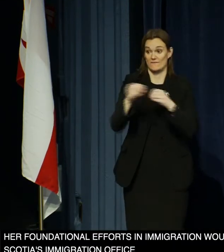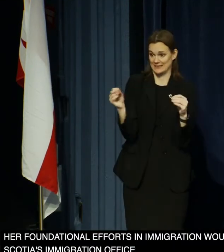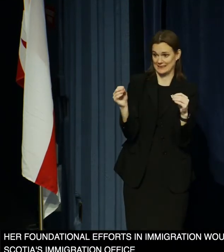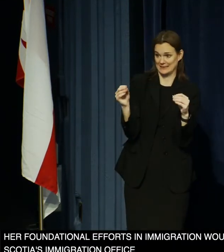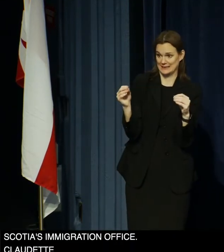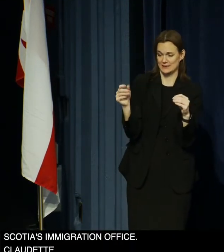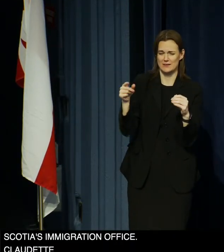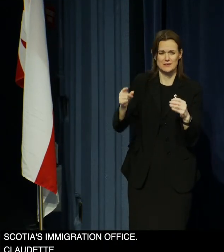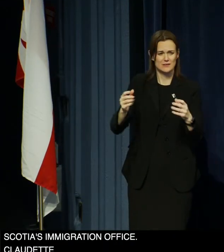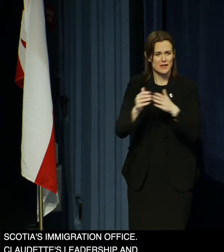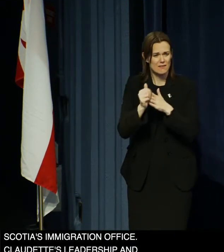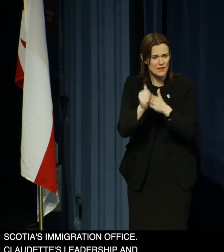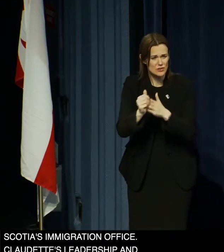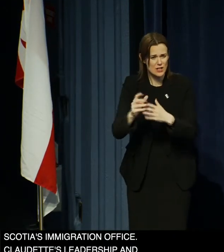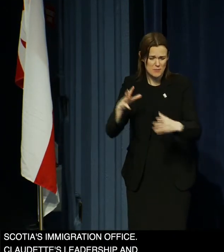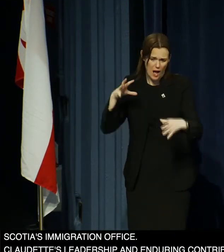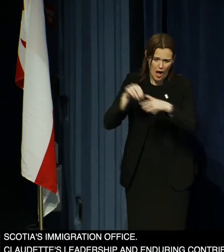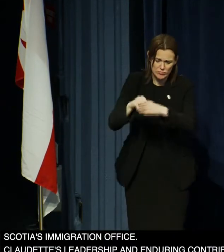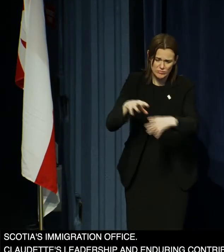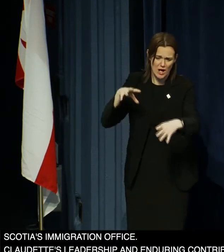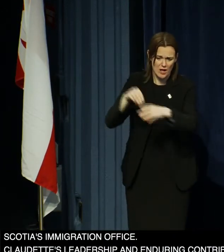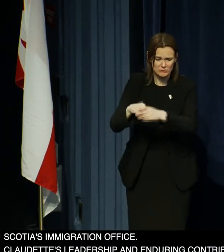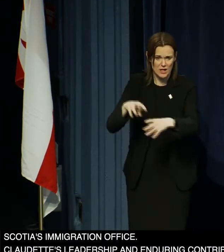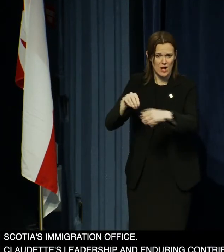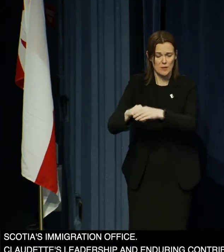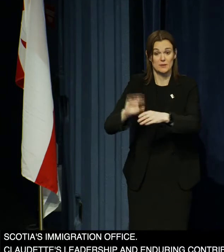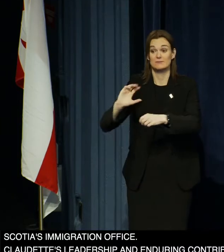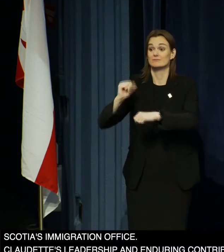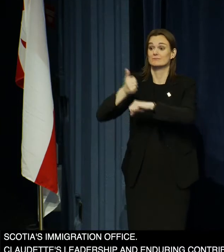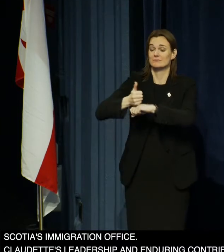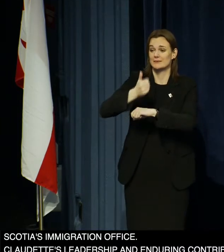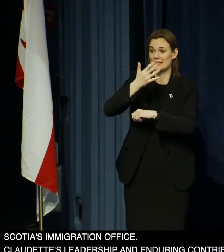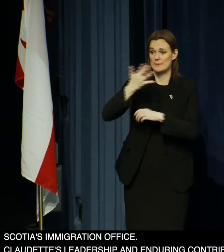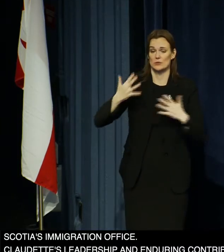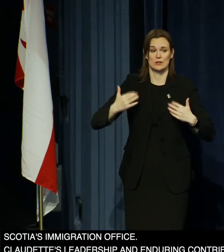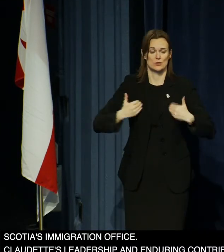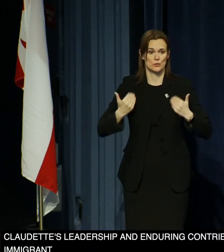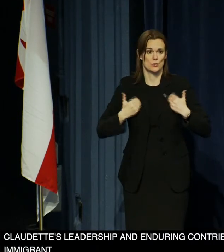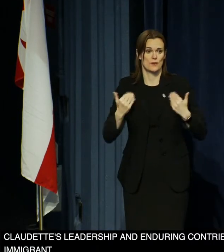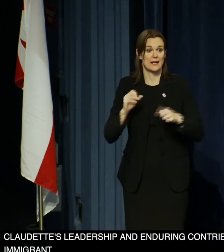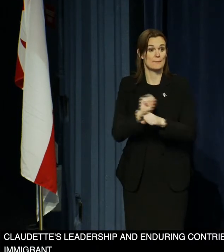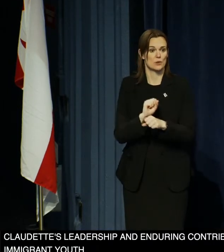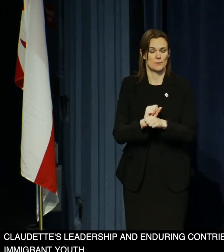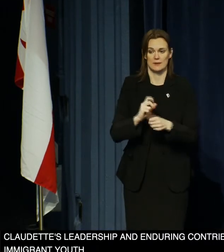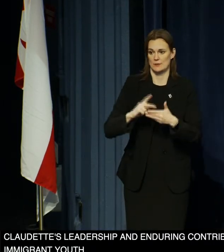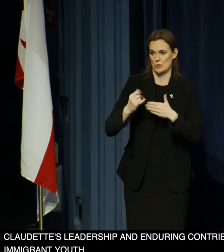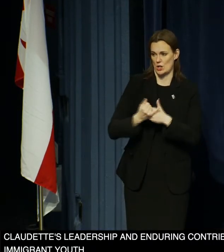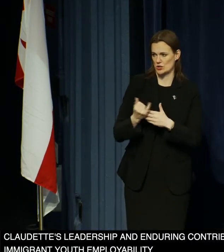in all of us command,